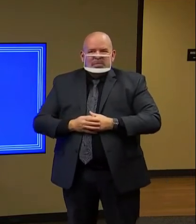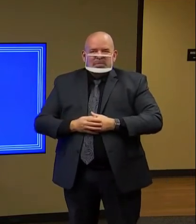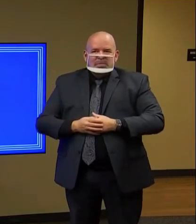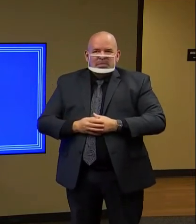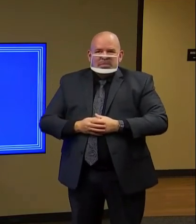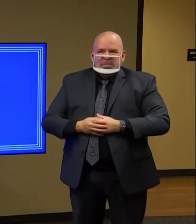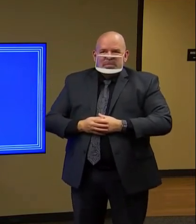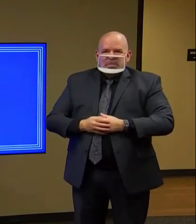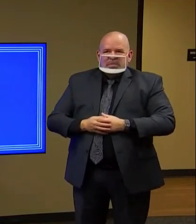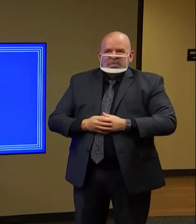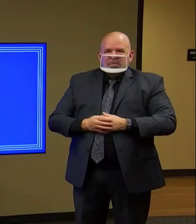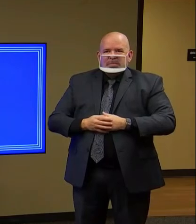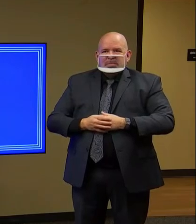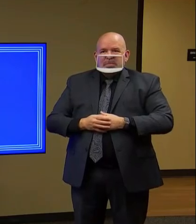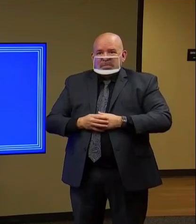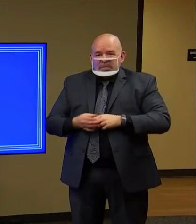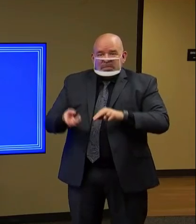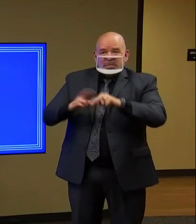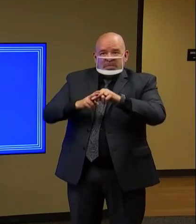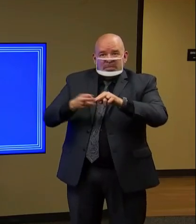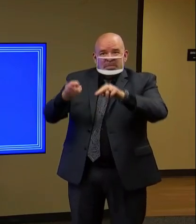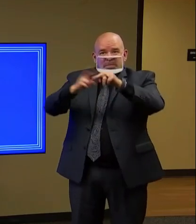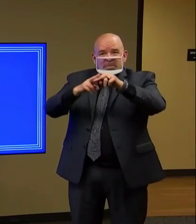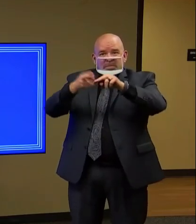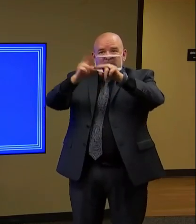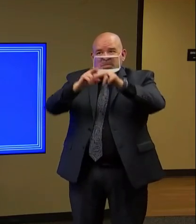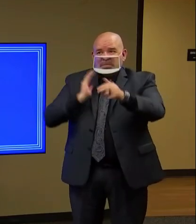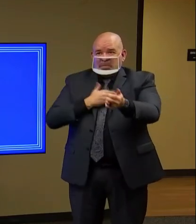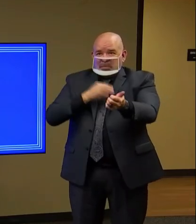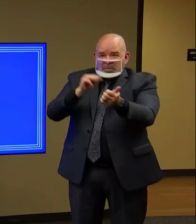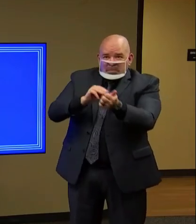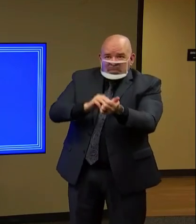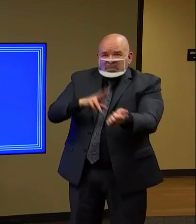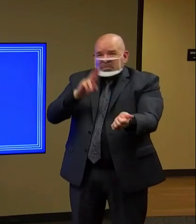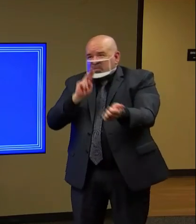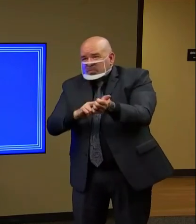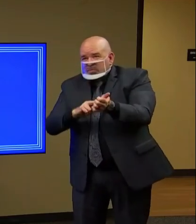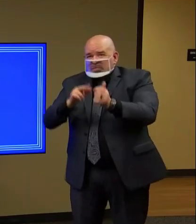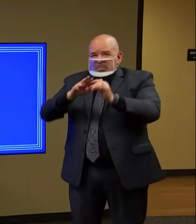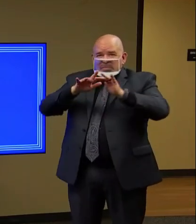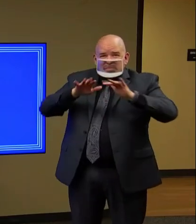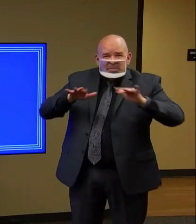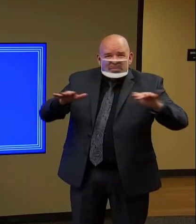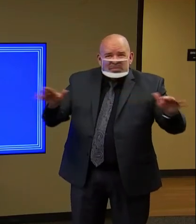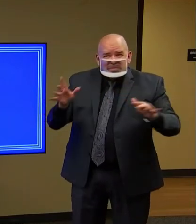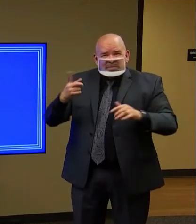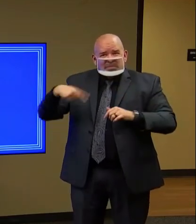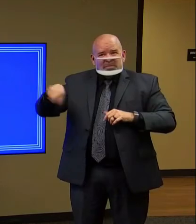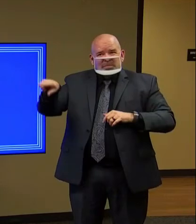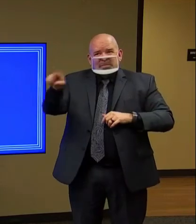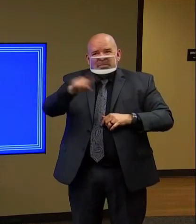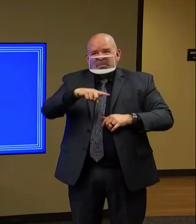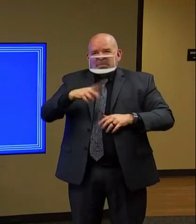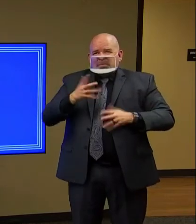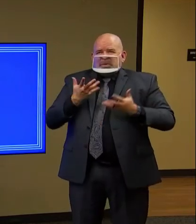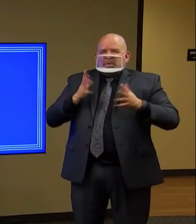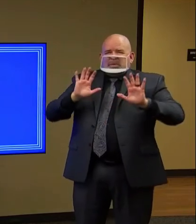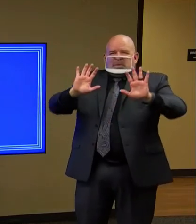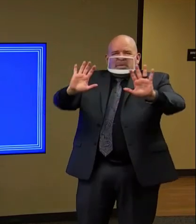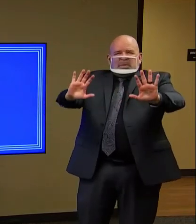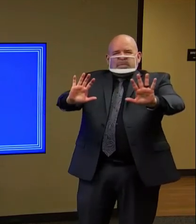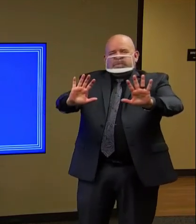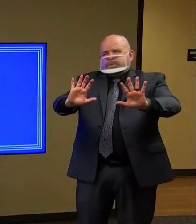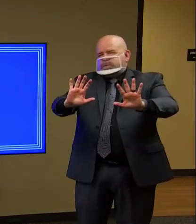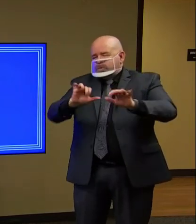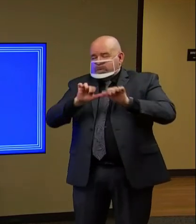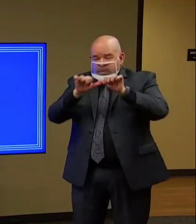to our already heavily burdened healthcare providers. It's not a position we wanted to be in. It's not a